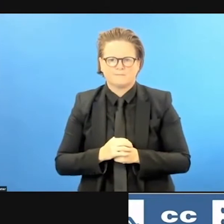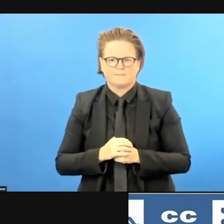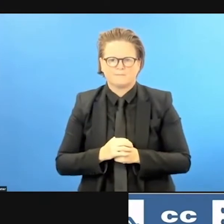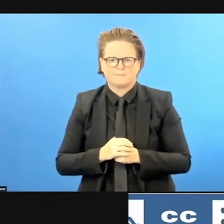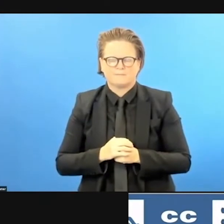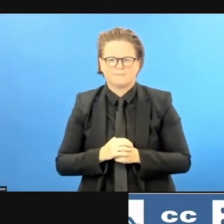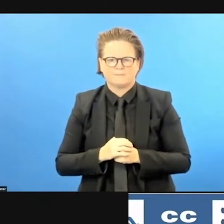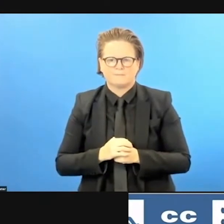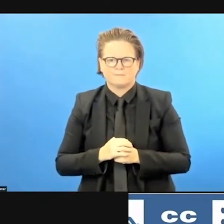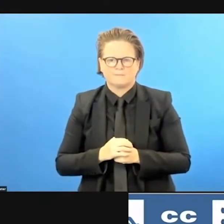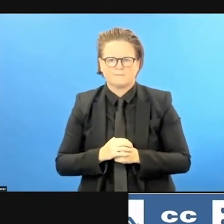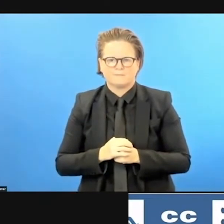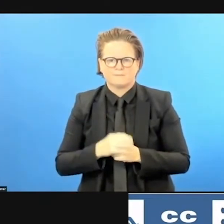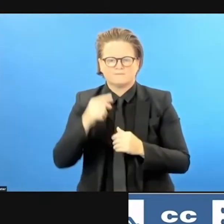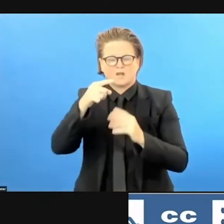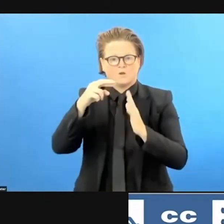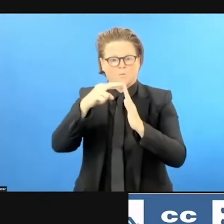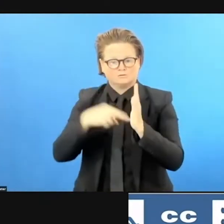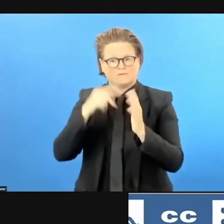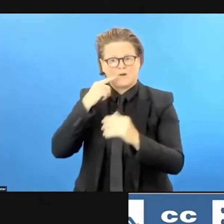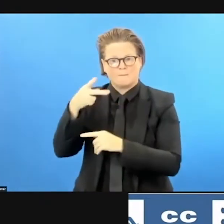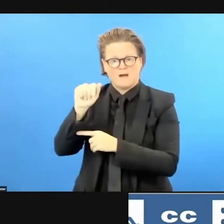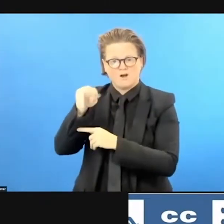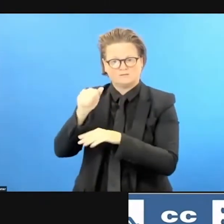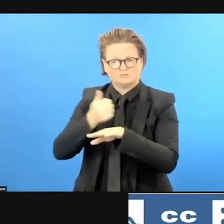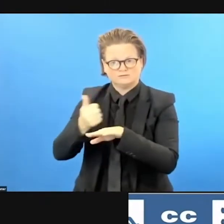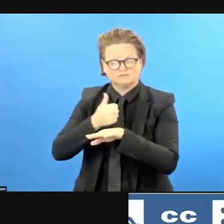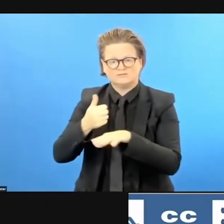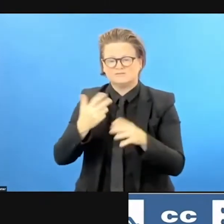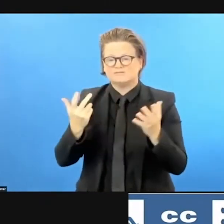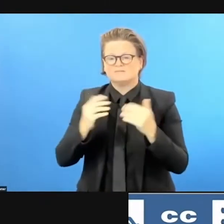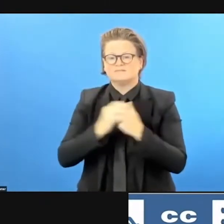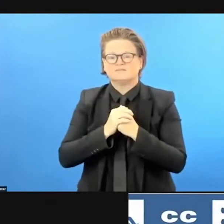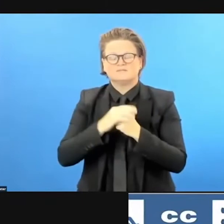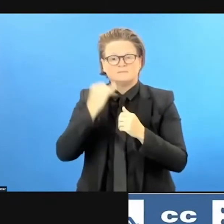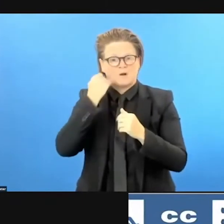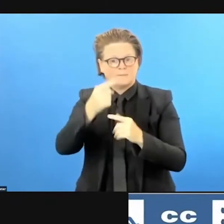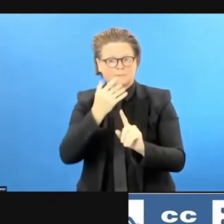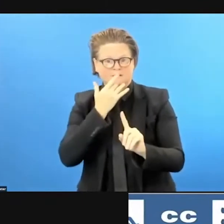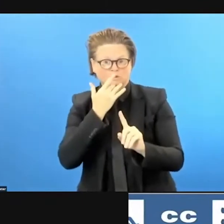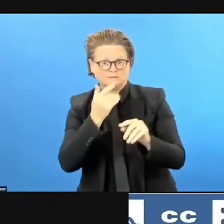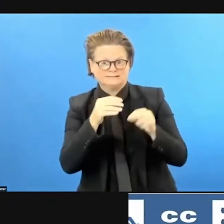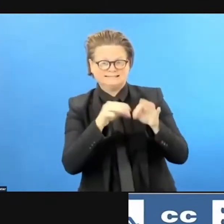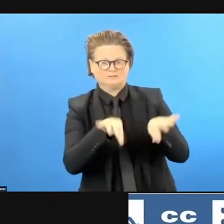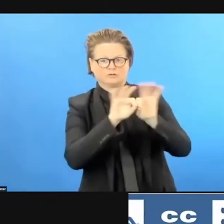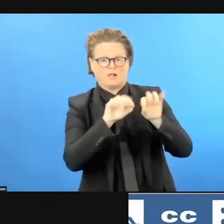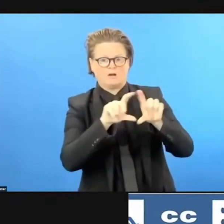and then also if you choose the Essential Trip Card program as another option.